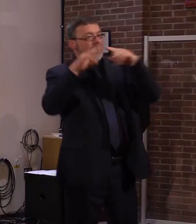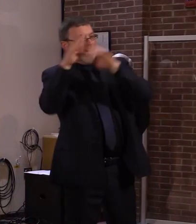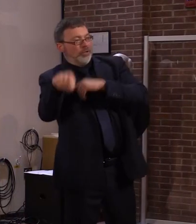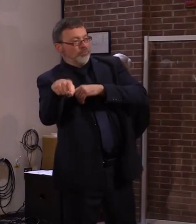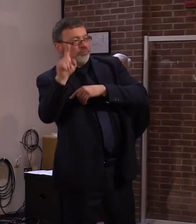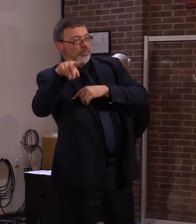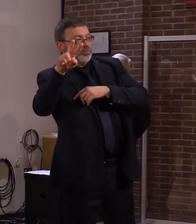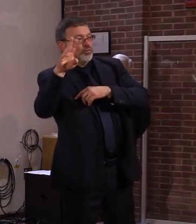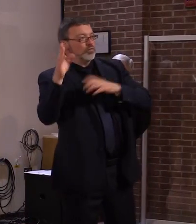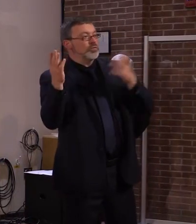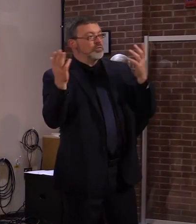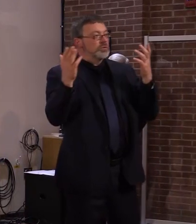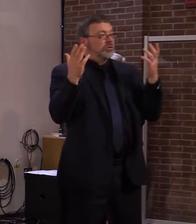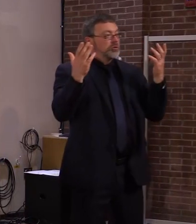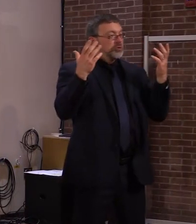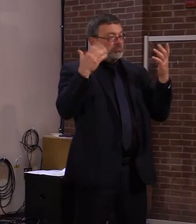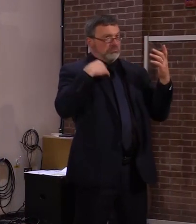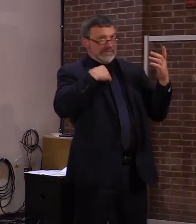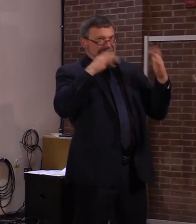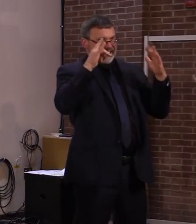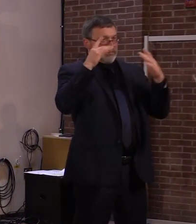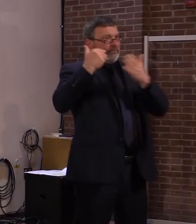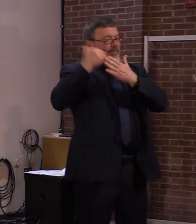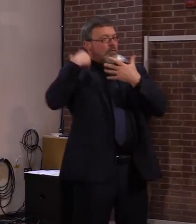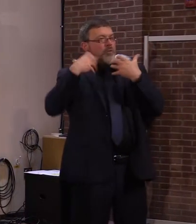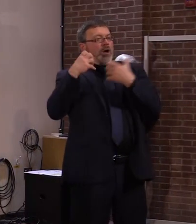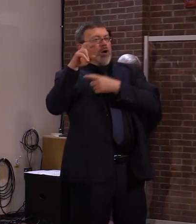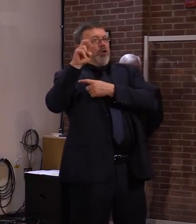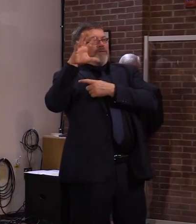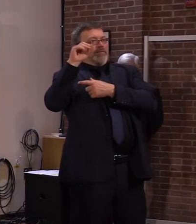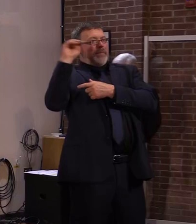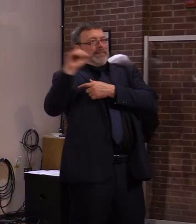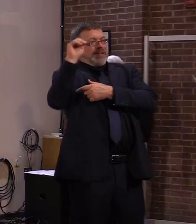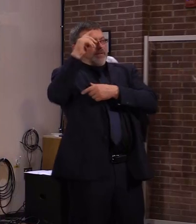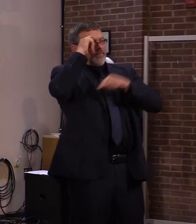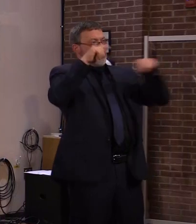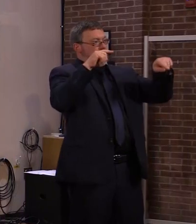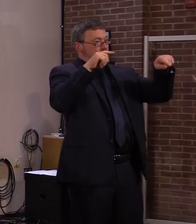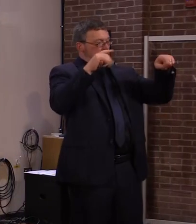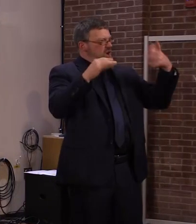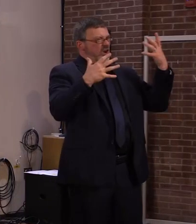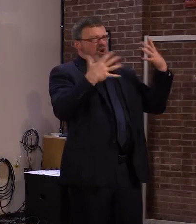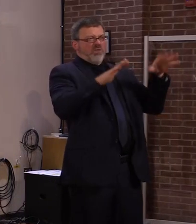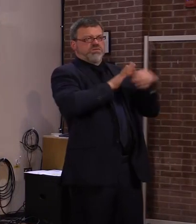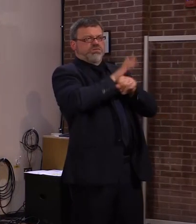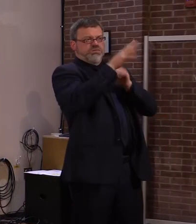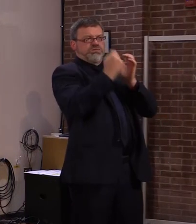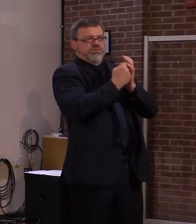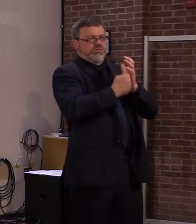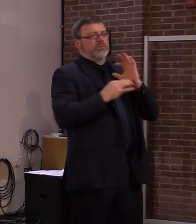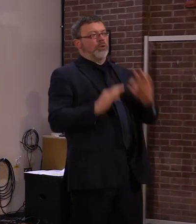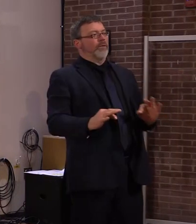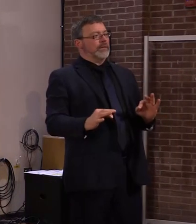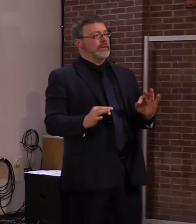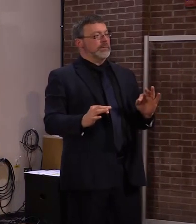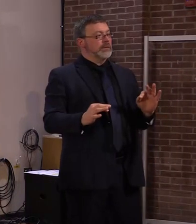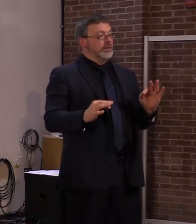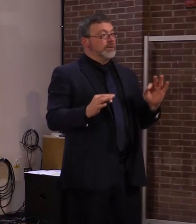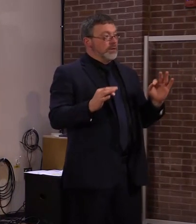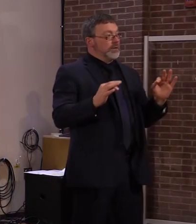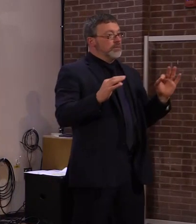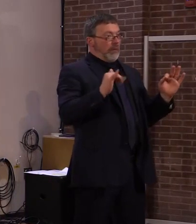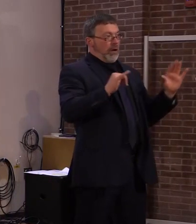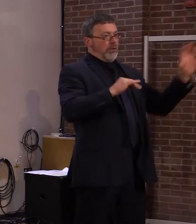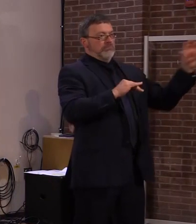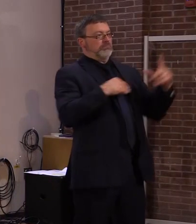of the ARPA funding. That may not be enough, but let's say it is. We are also receiving $100